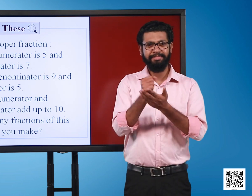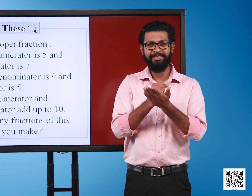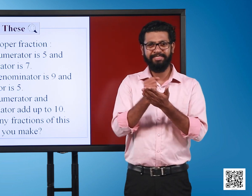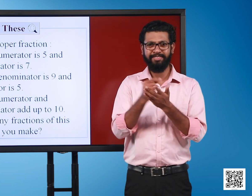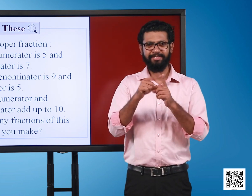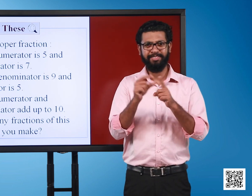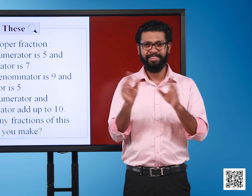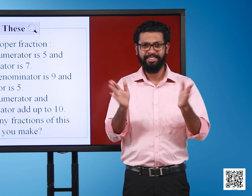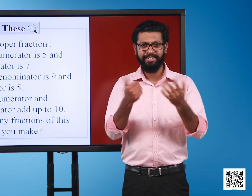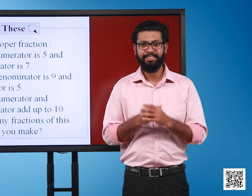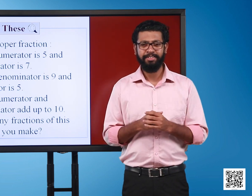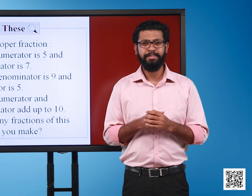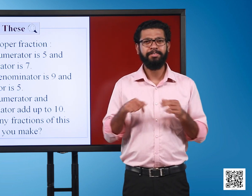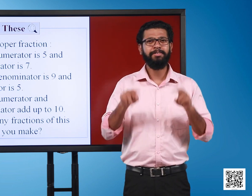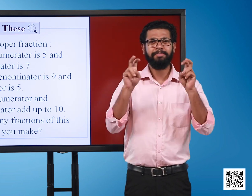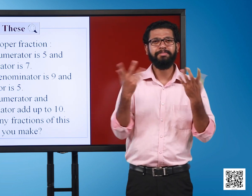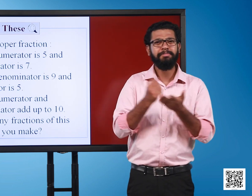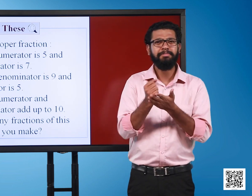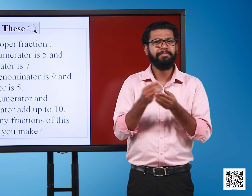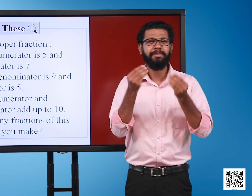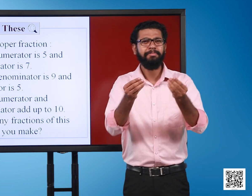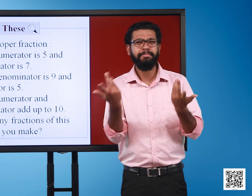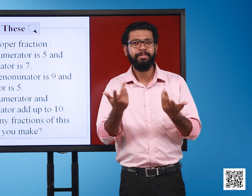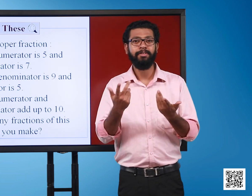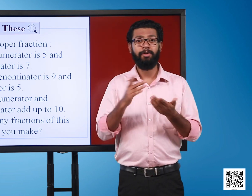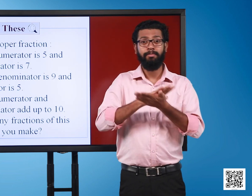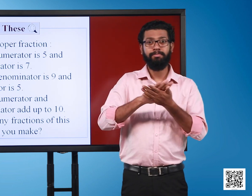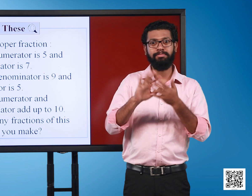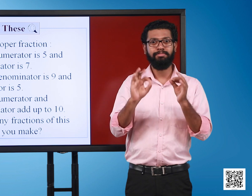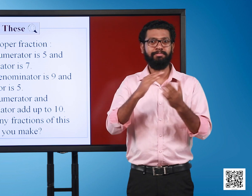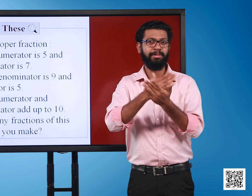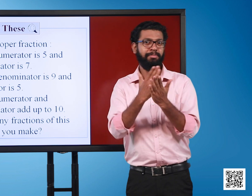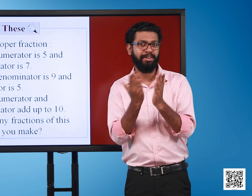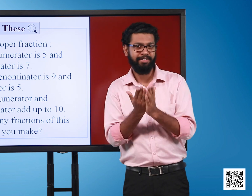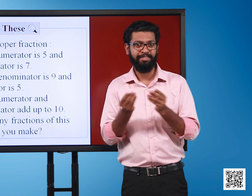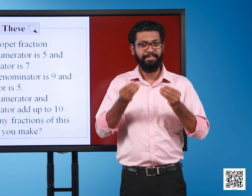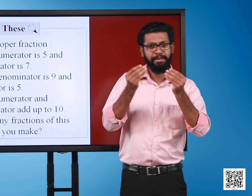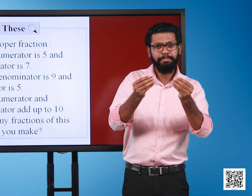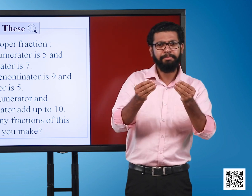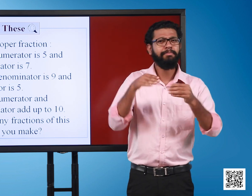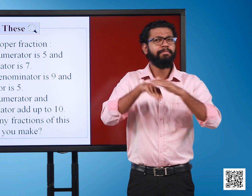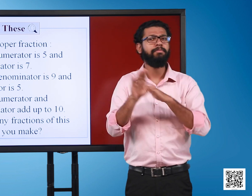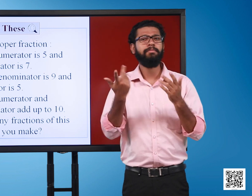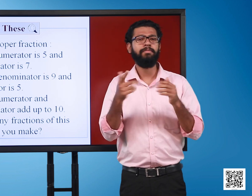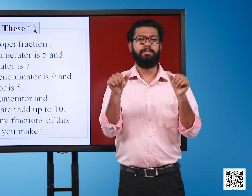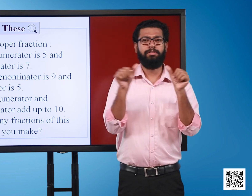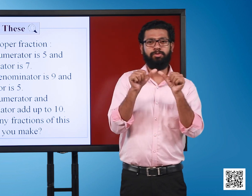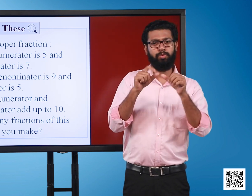Try these. 1. Give a proper fraction. A, whose numerator